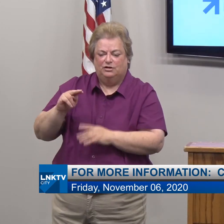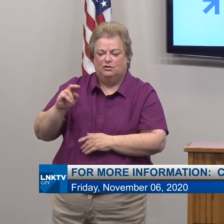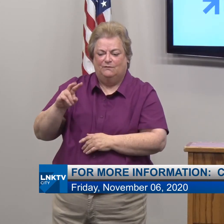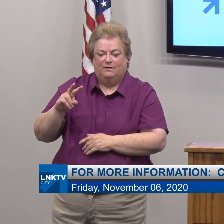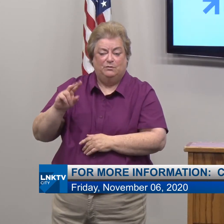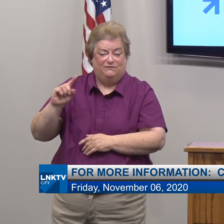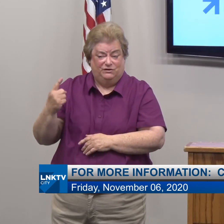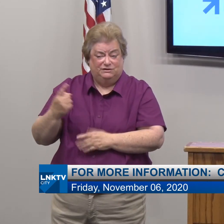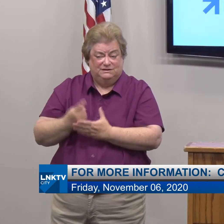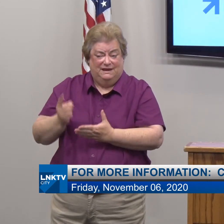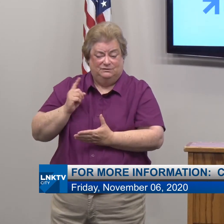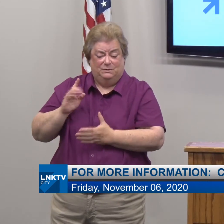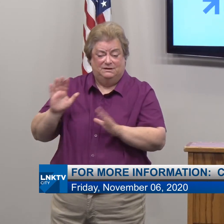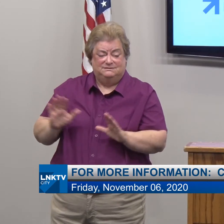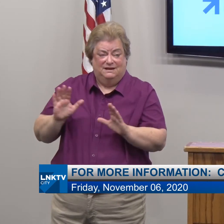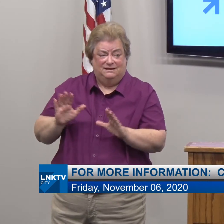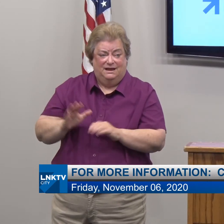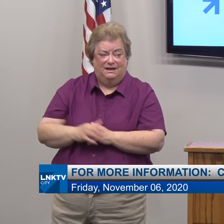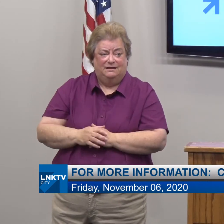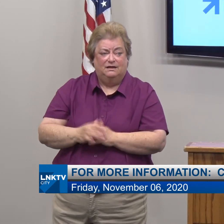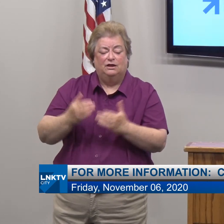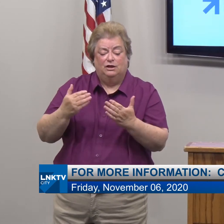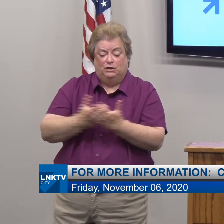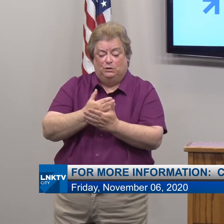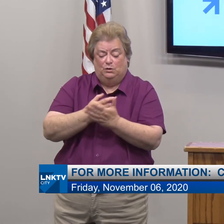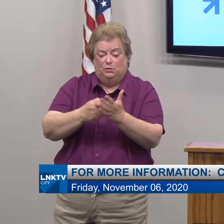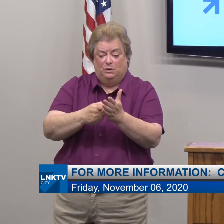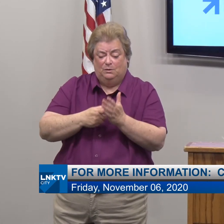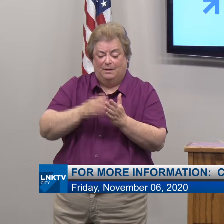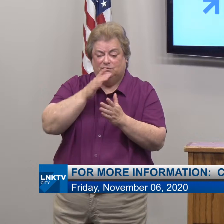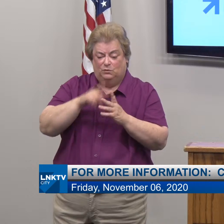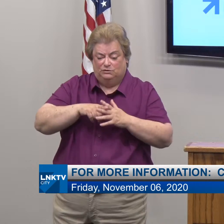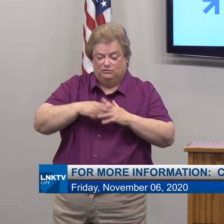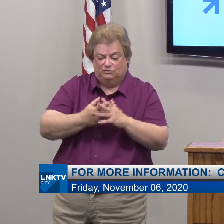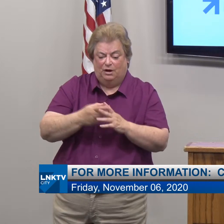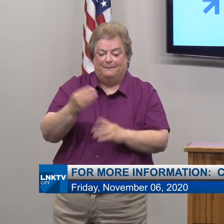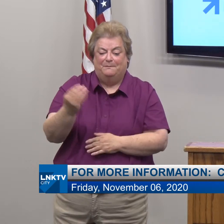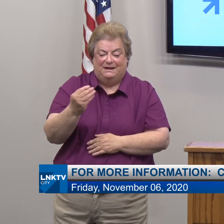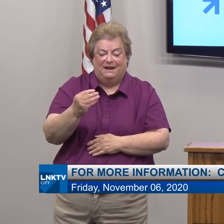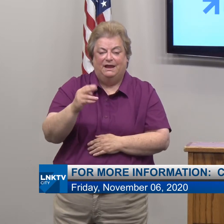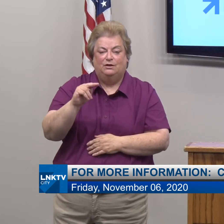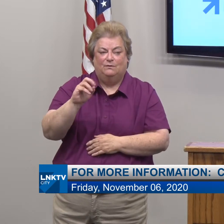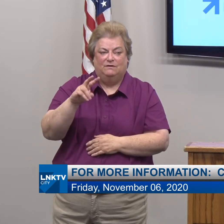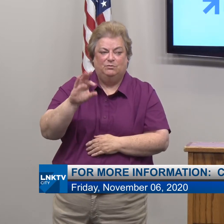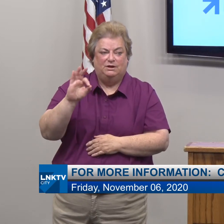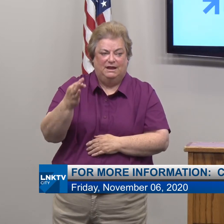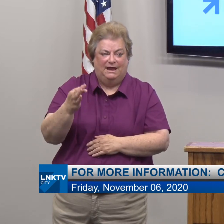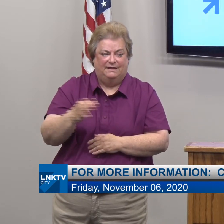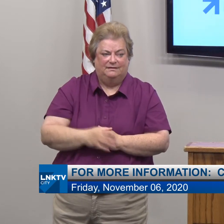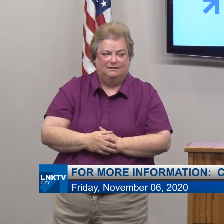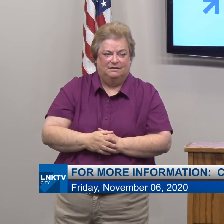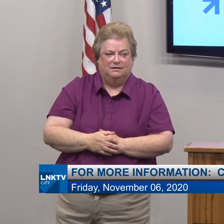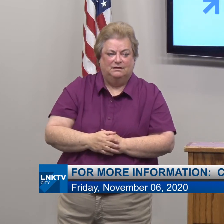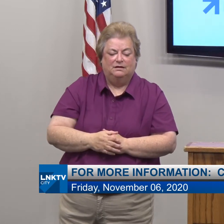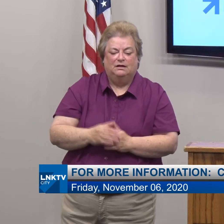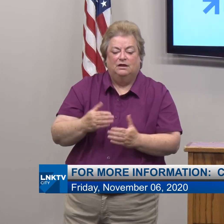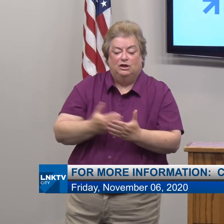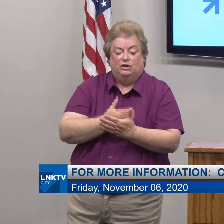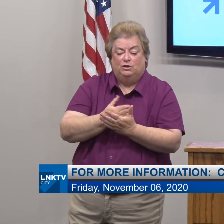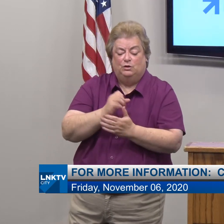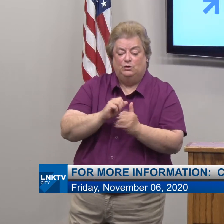last Sunday. These new requirements will go into effect this Monday, November 9th. Youth sports venues